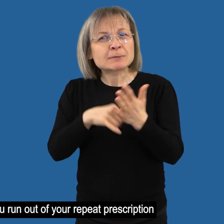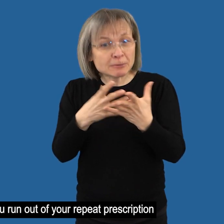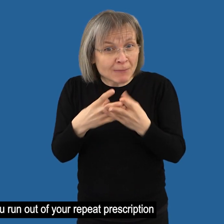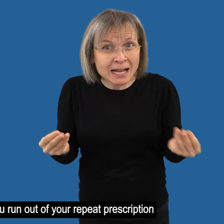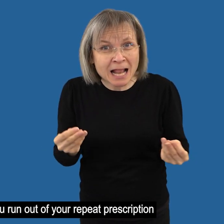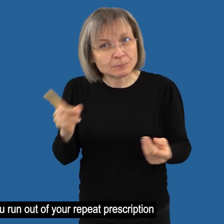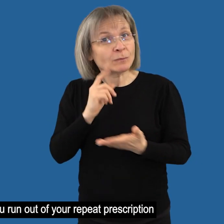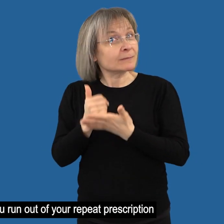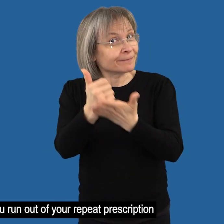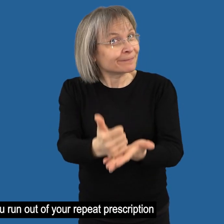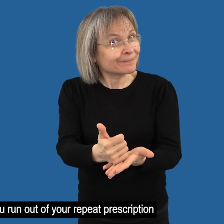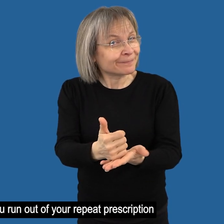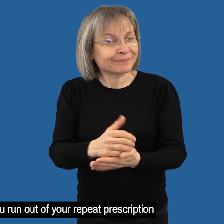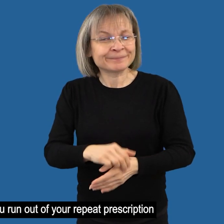repeat prescription.